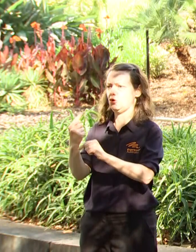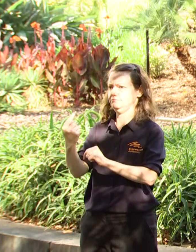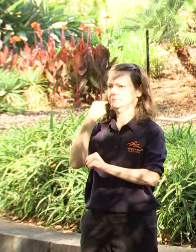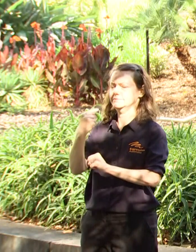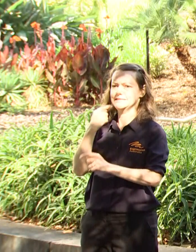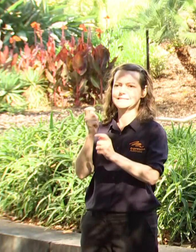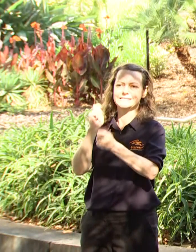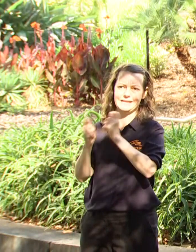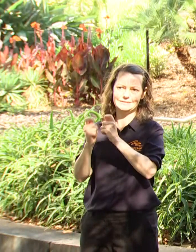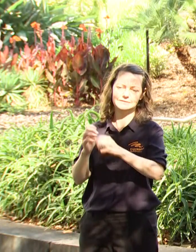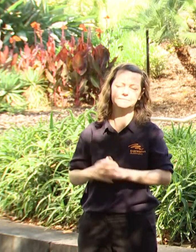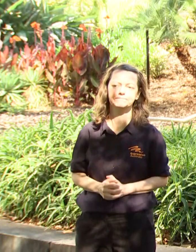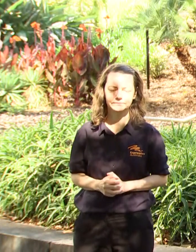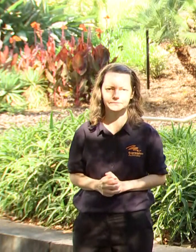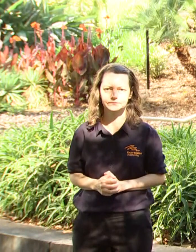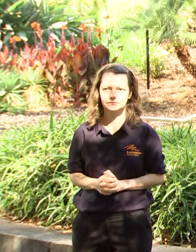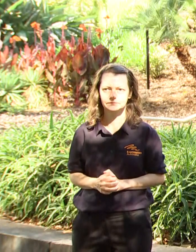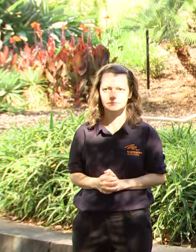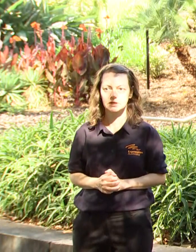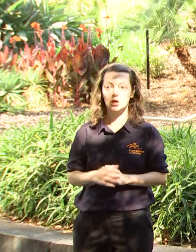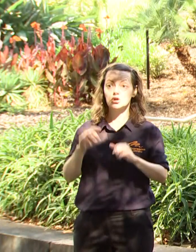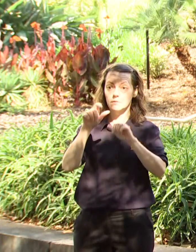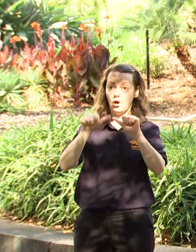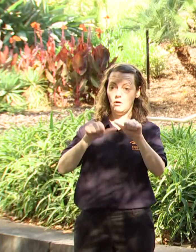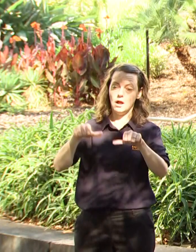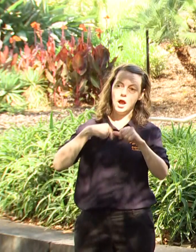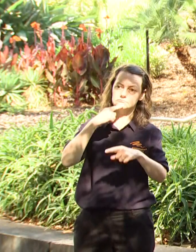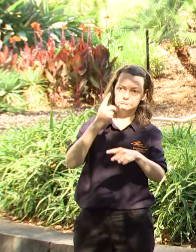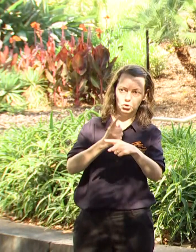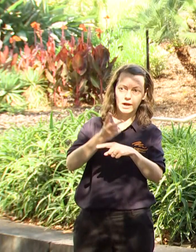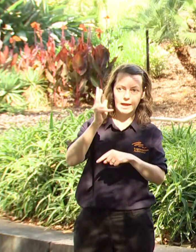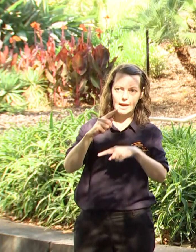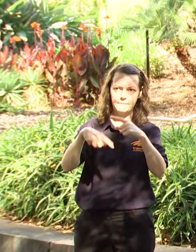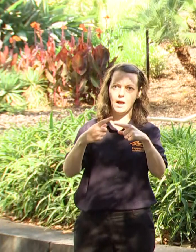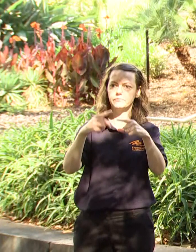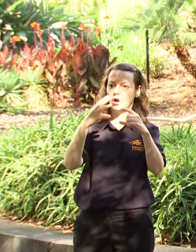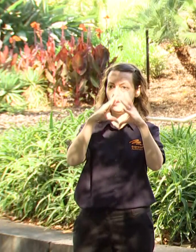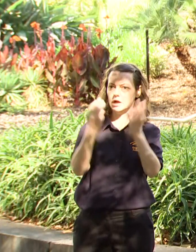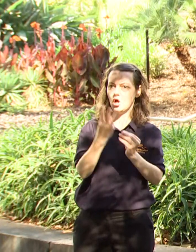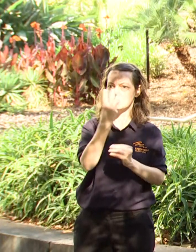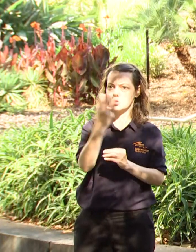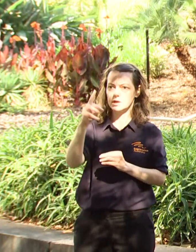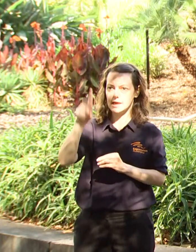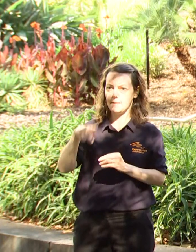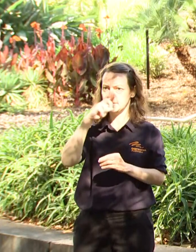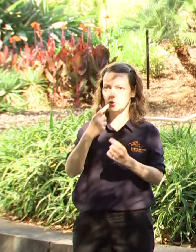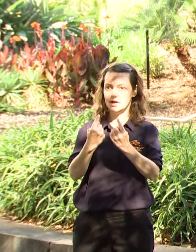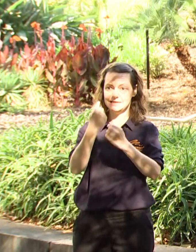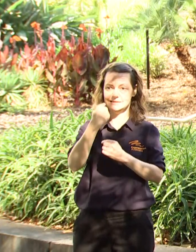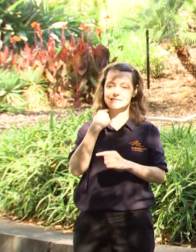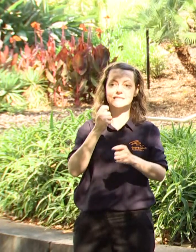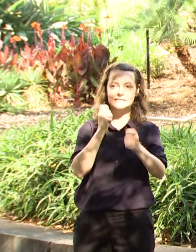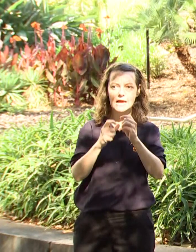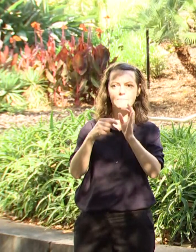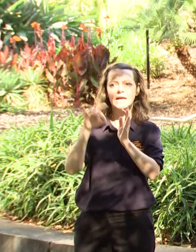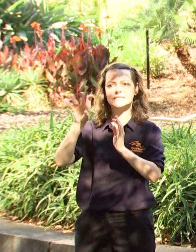for me this morning, only a few moments ago, that those results are now being fed out to people, and that'll happen quite quickly. There are very